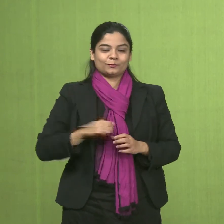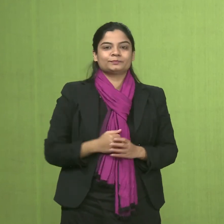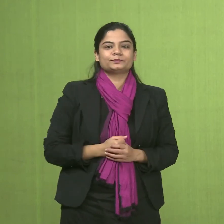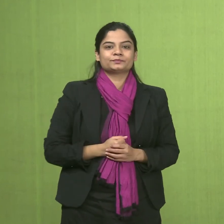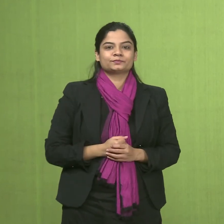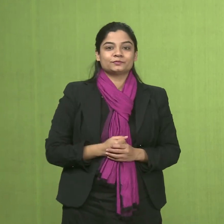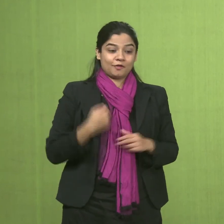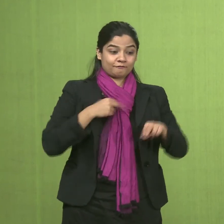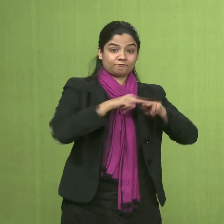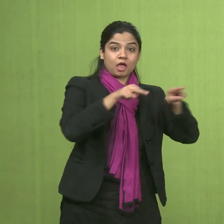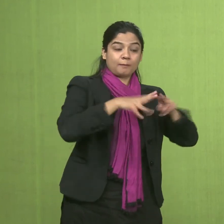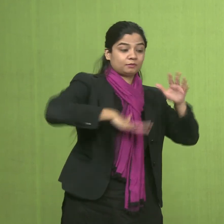Fourth,